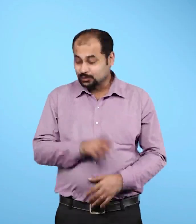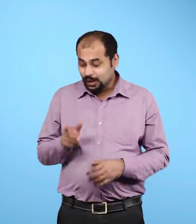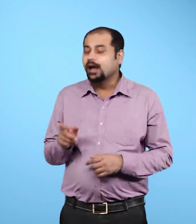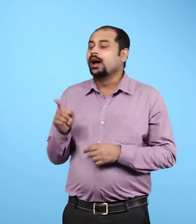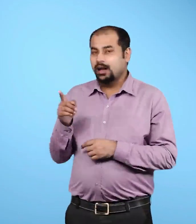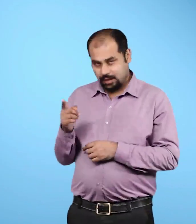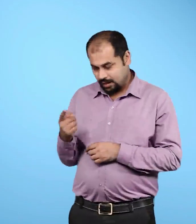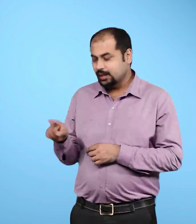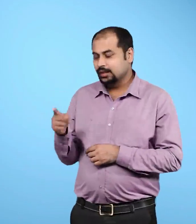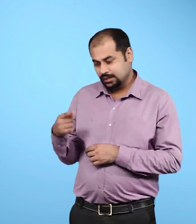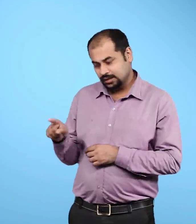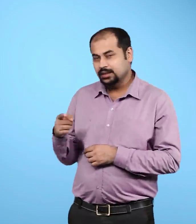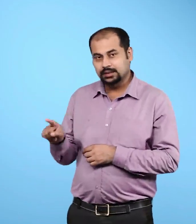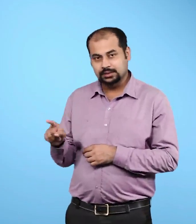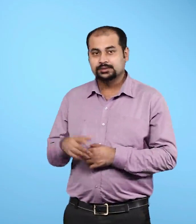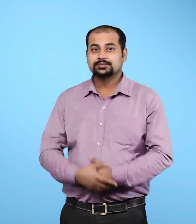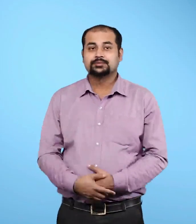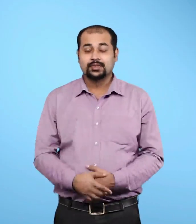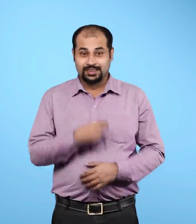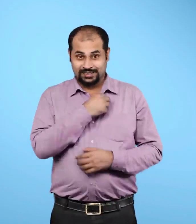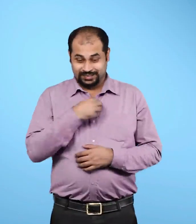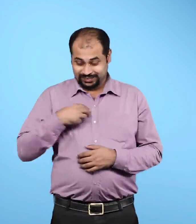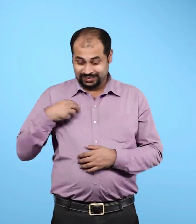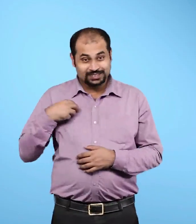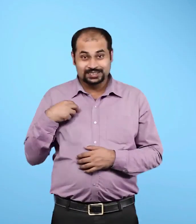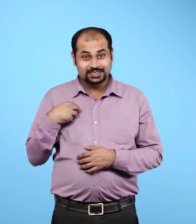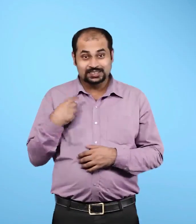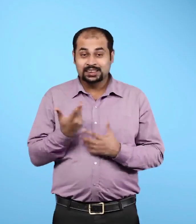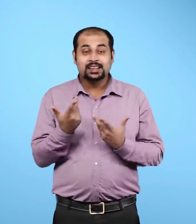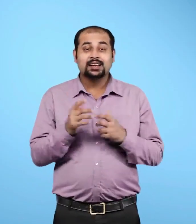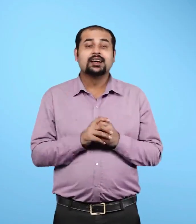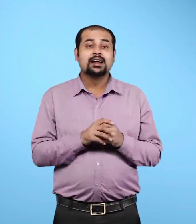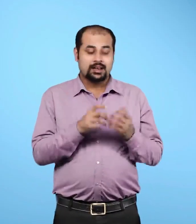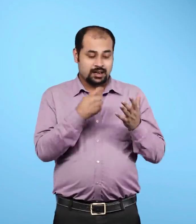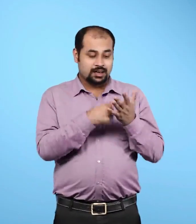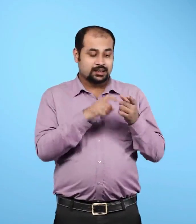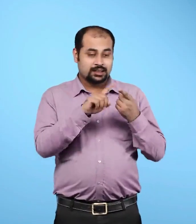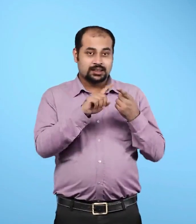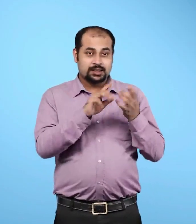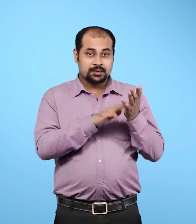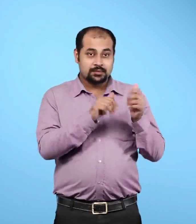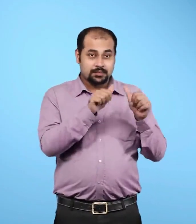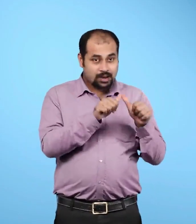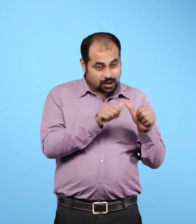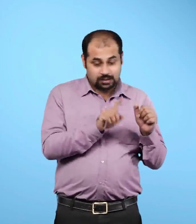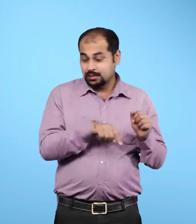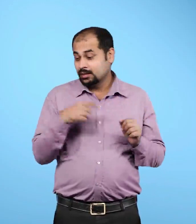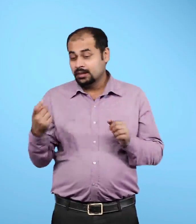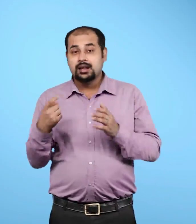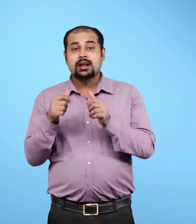Cat 2 is responding, "Yes, Rima and Arif have 41 beads in